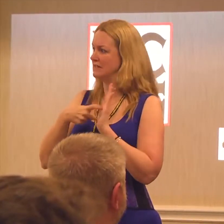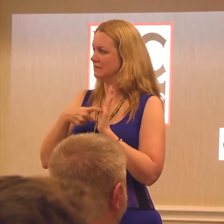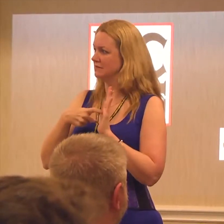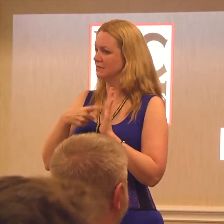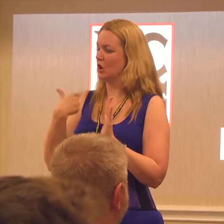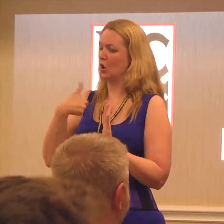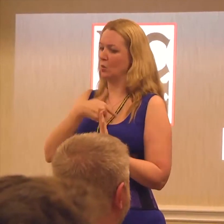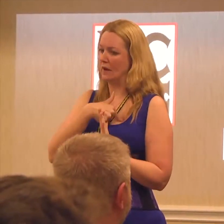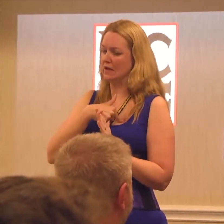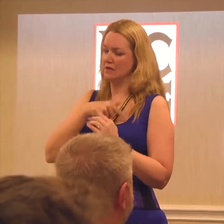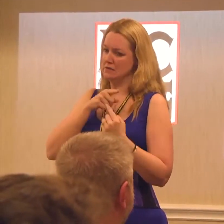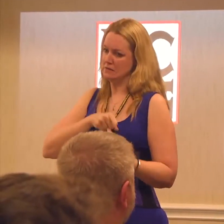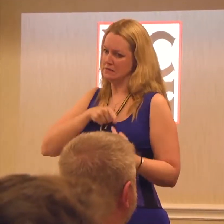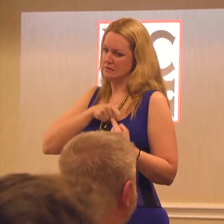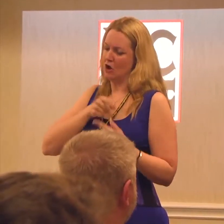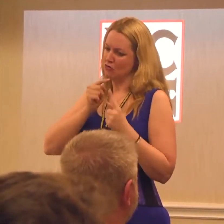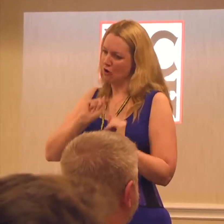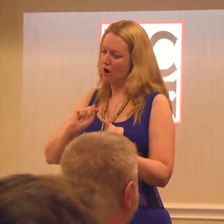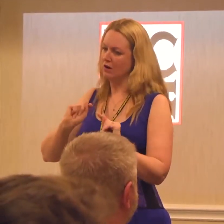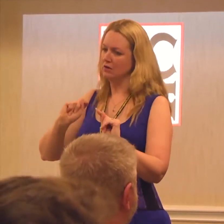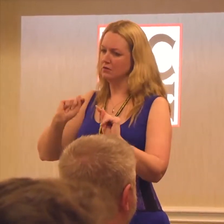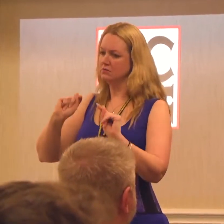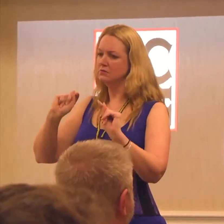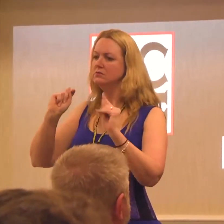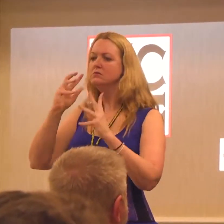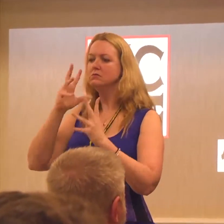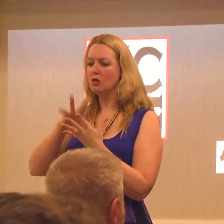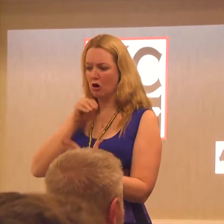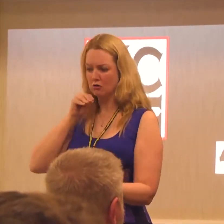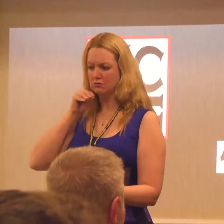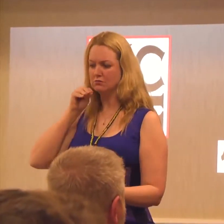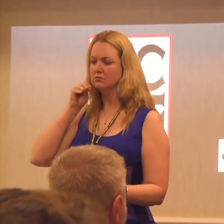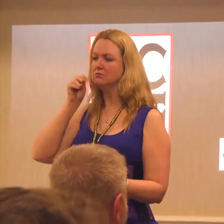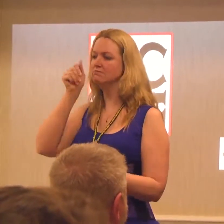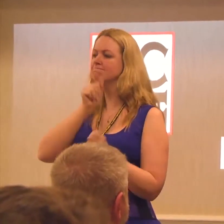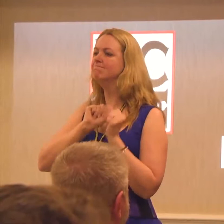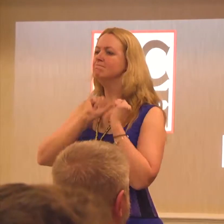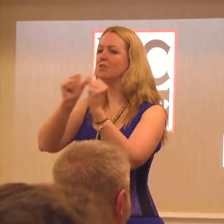tried, we learned, and we survived.